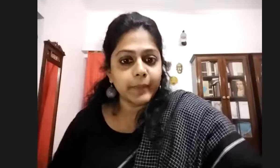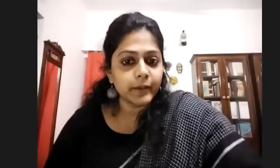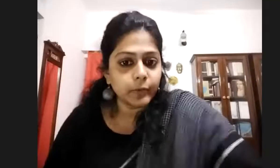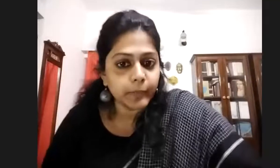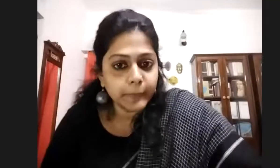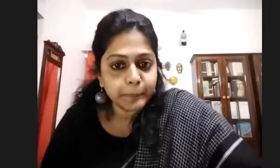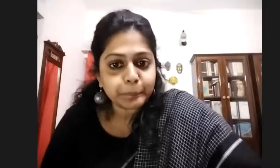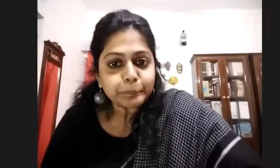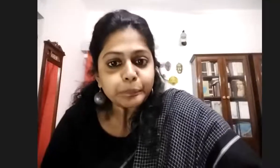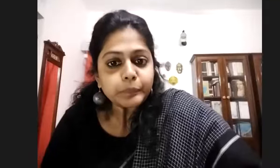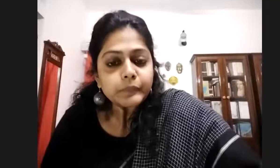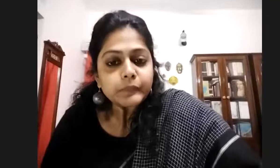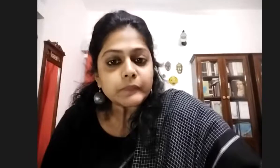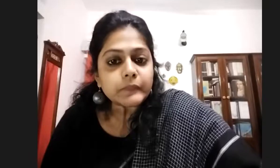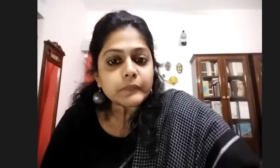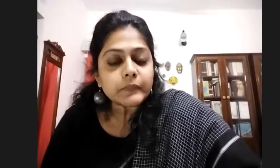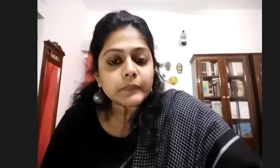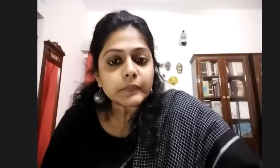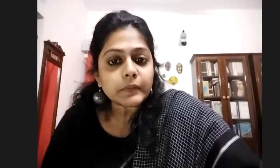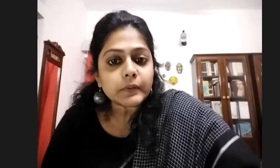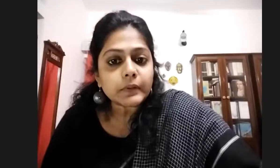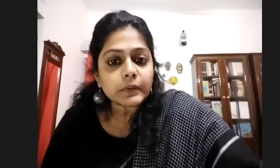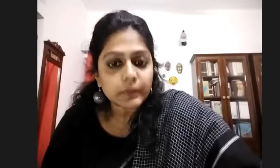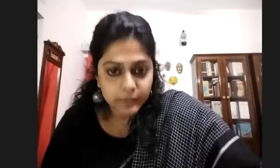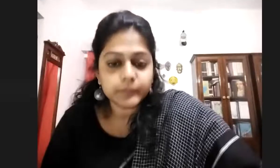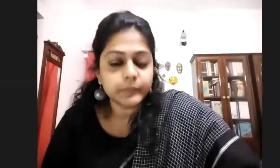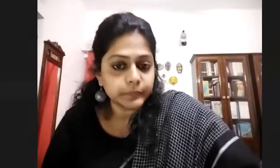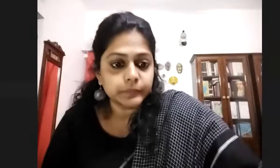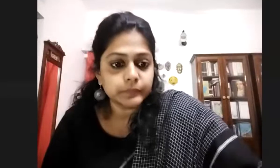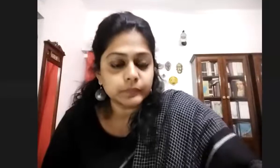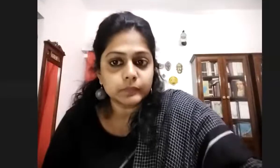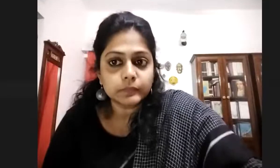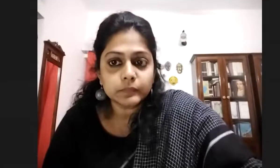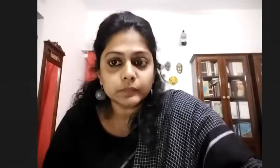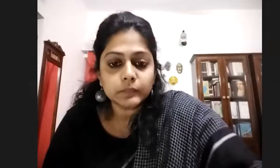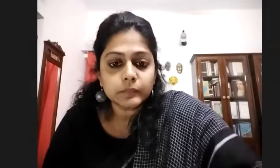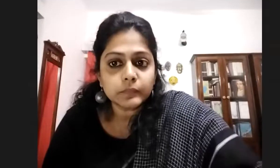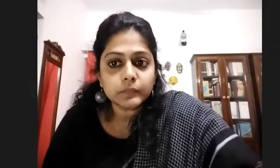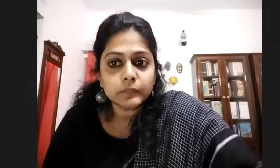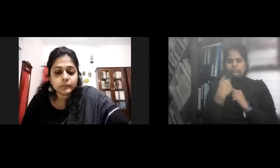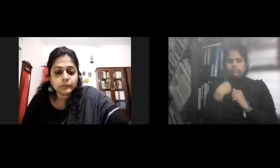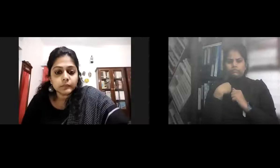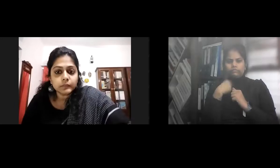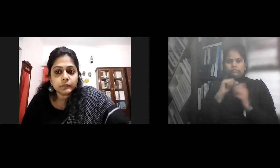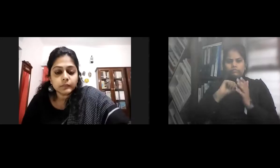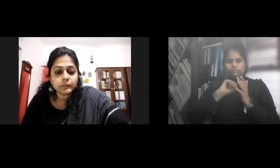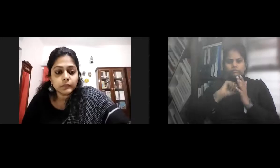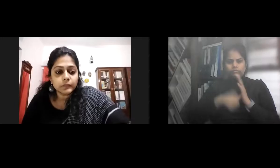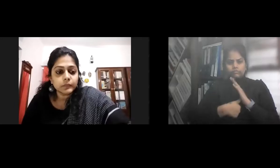I begin, Anurima. Karuna, just give me one moment. I'm not being able to spotlight